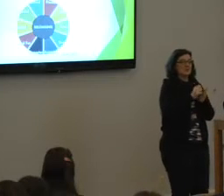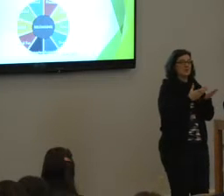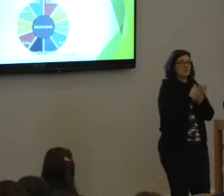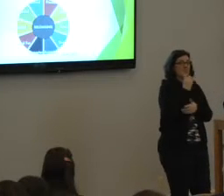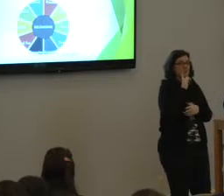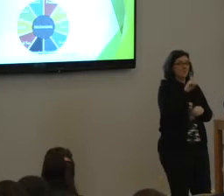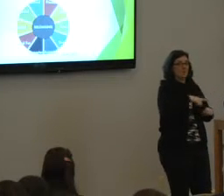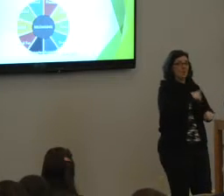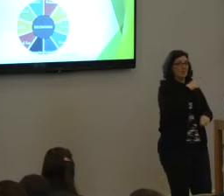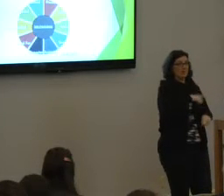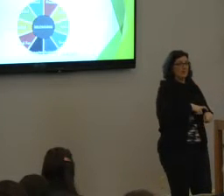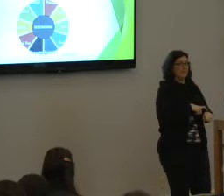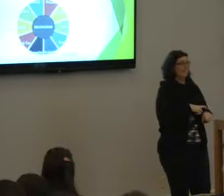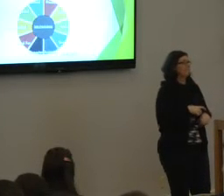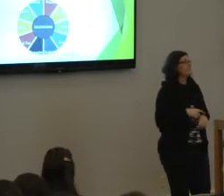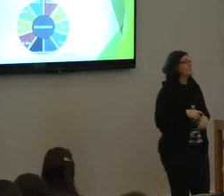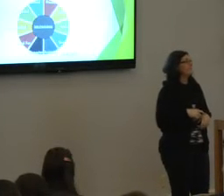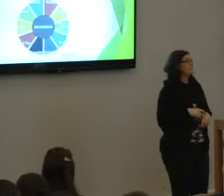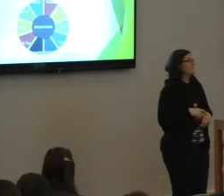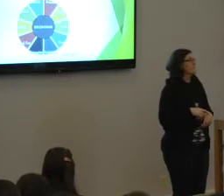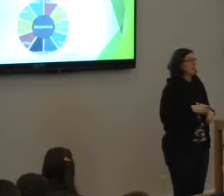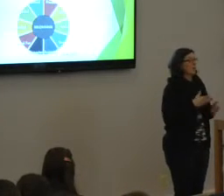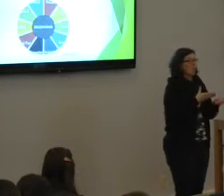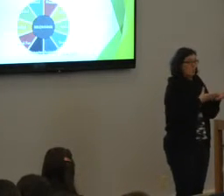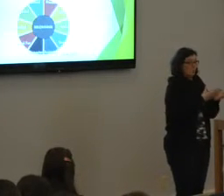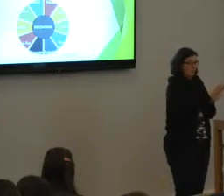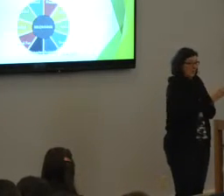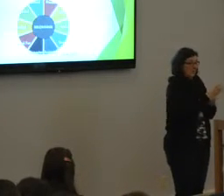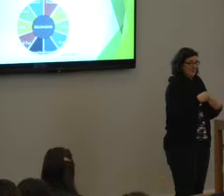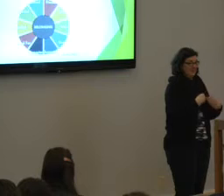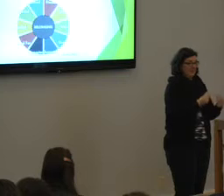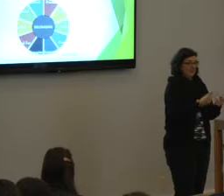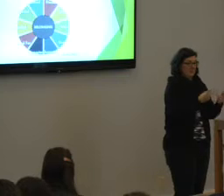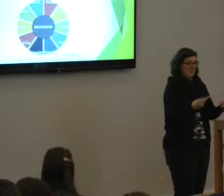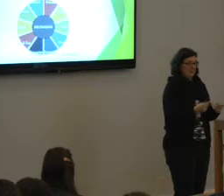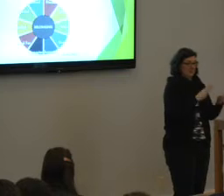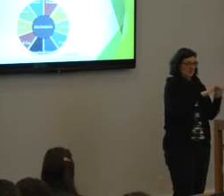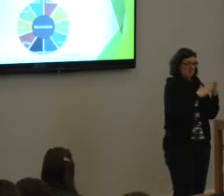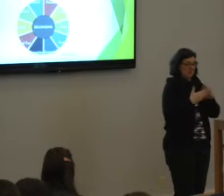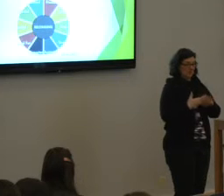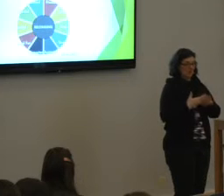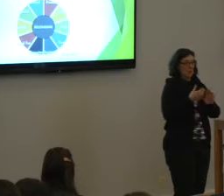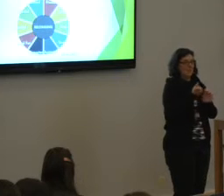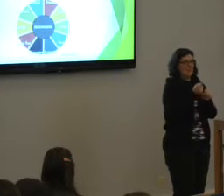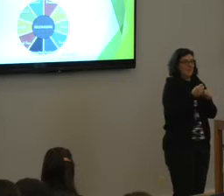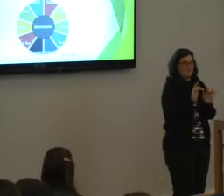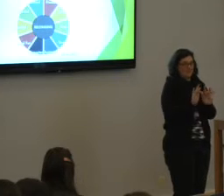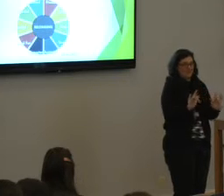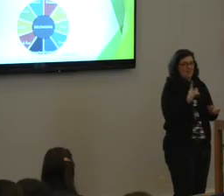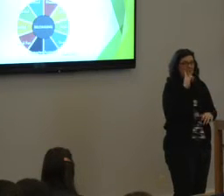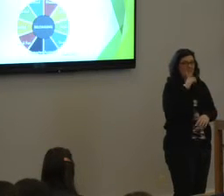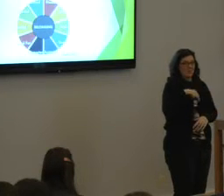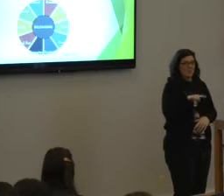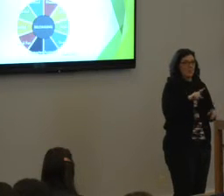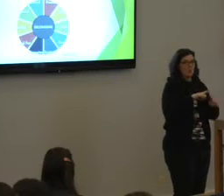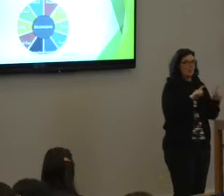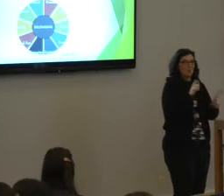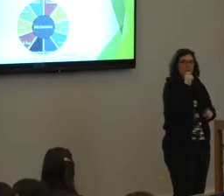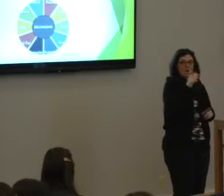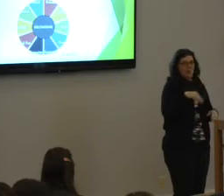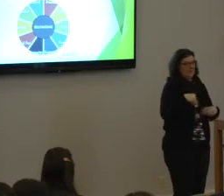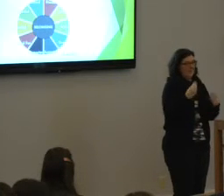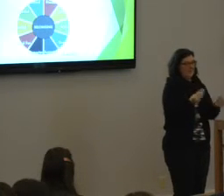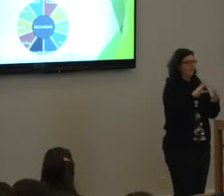time. Rights will get you a place in the community, will carve out a space for you, but it will not give